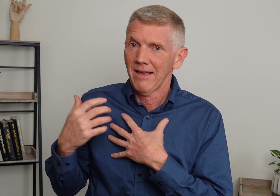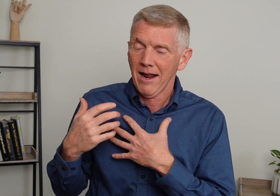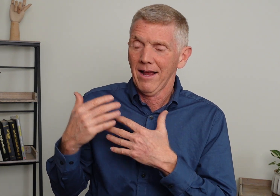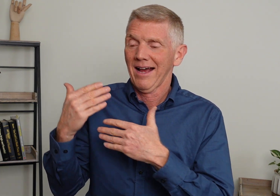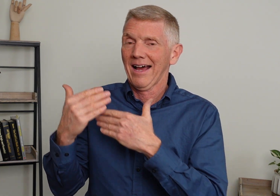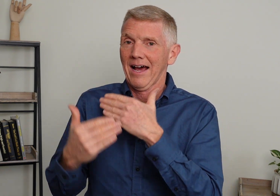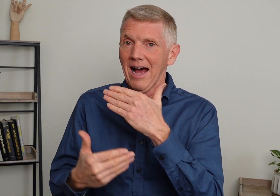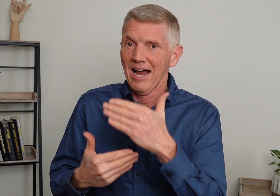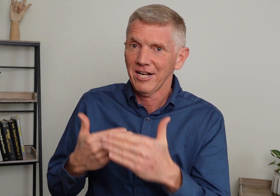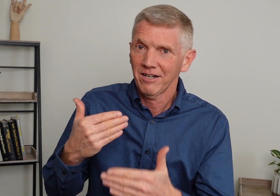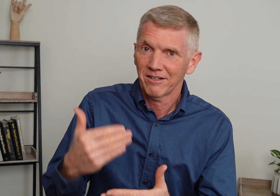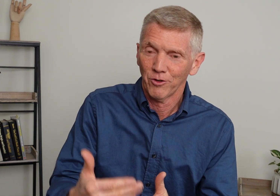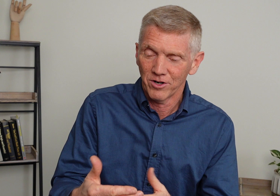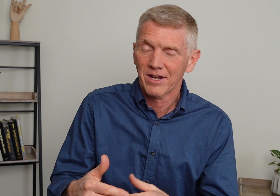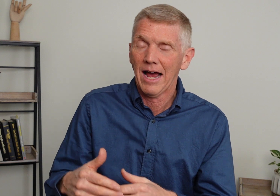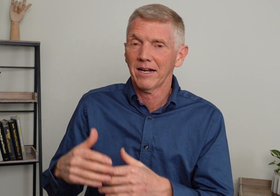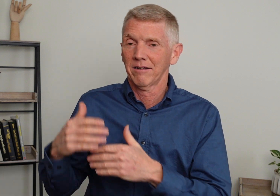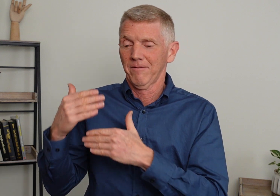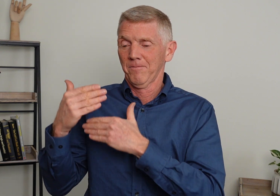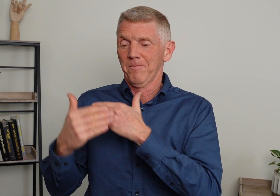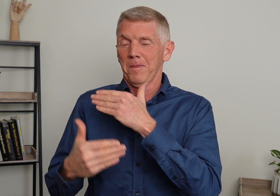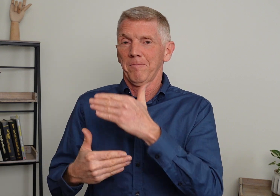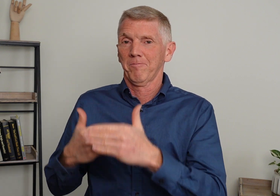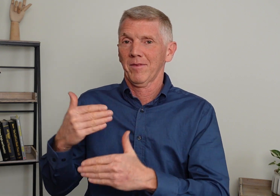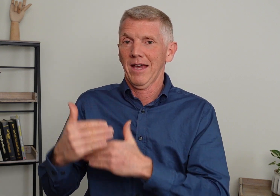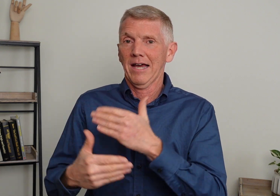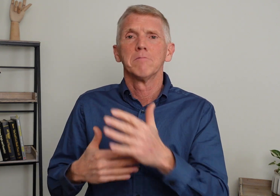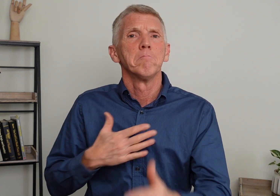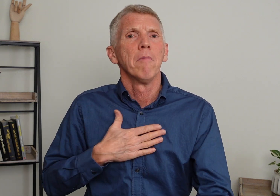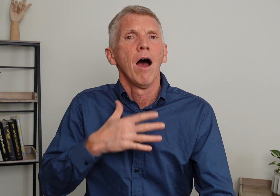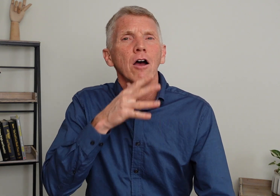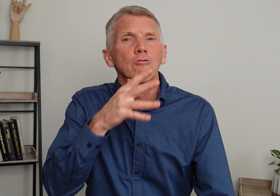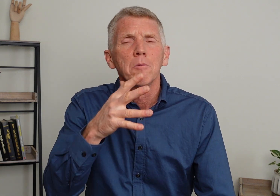that? Kind. So there's kind. Okay.